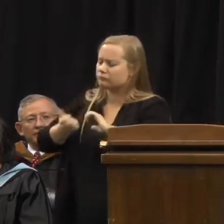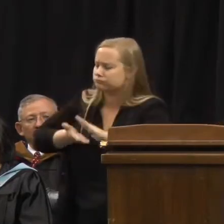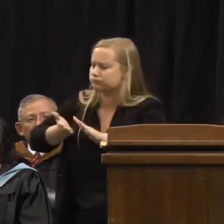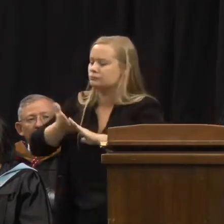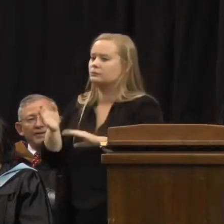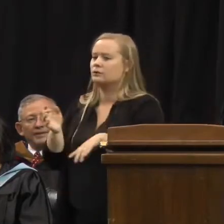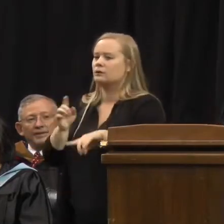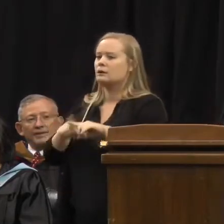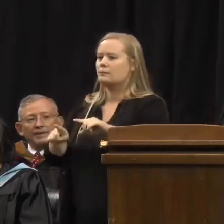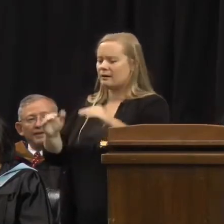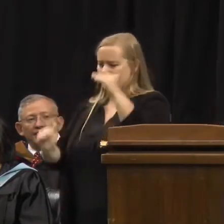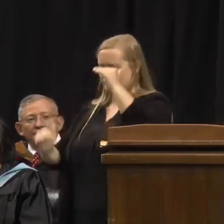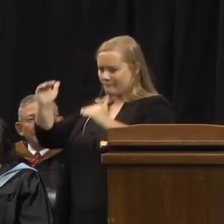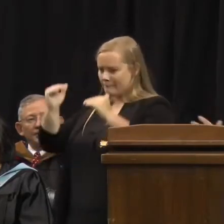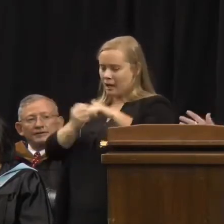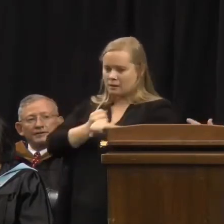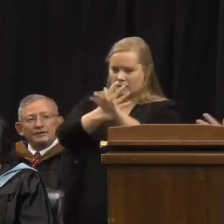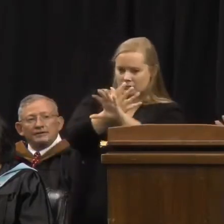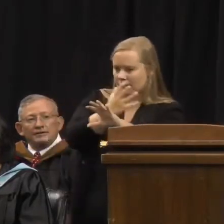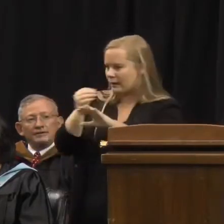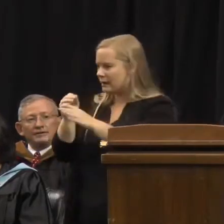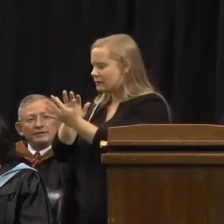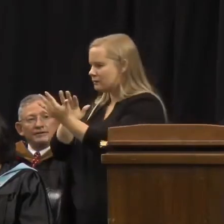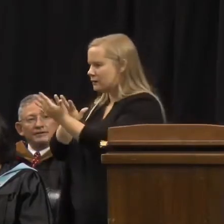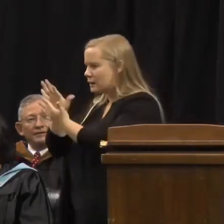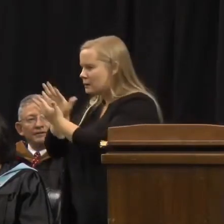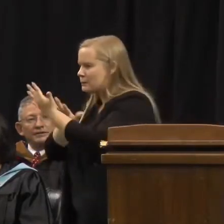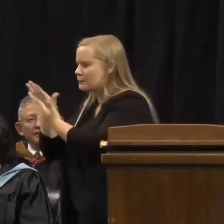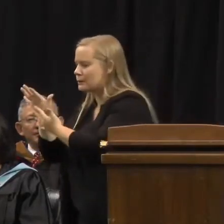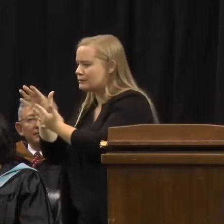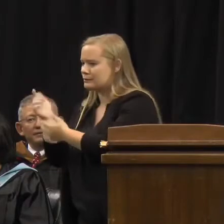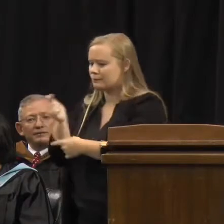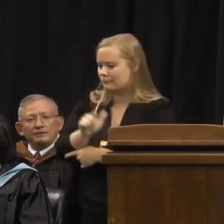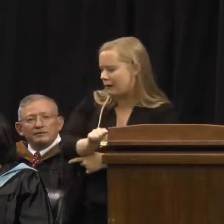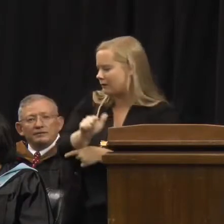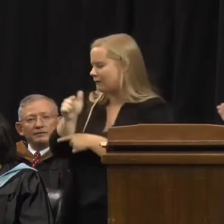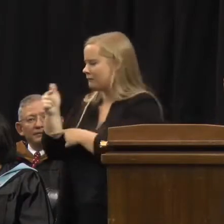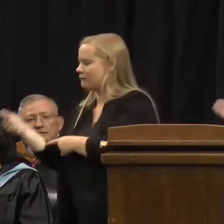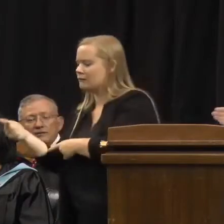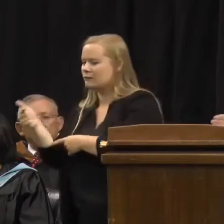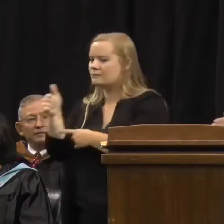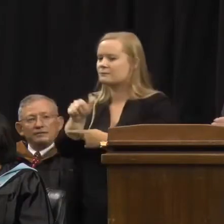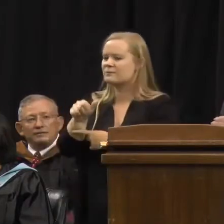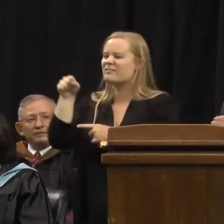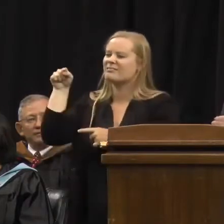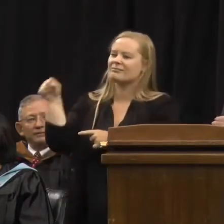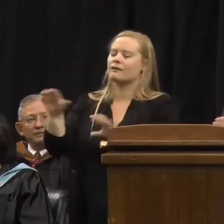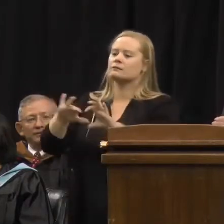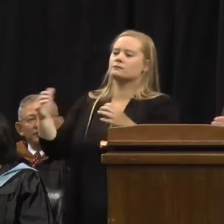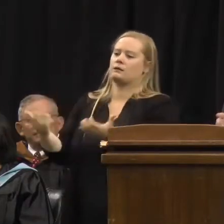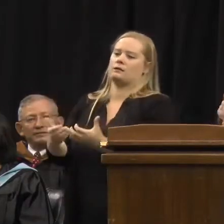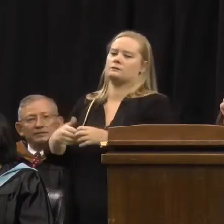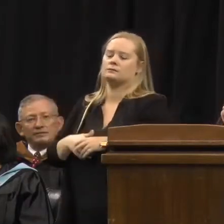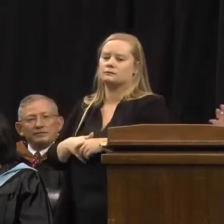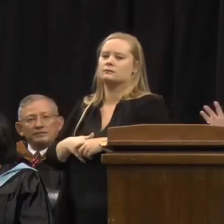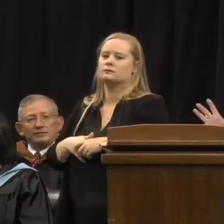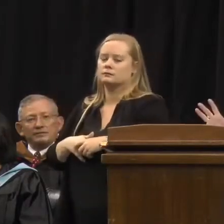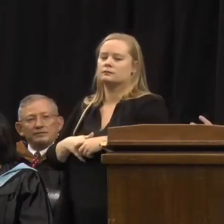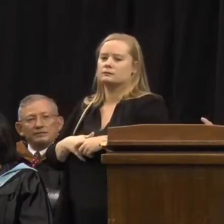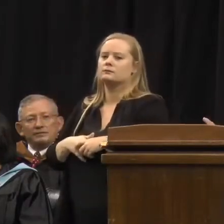to balance virtual learning and in person and back and forth and back and forth. This class,